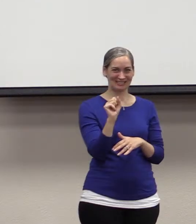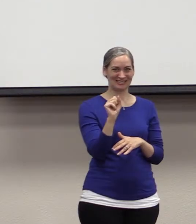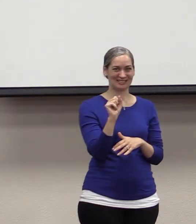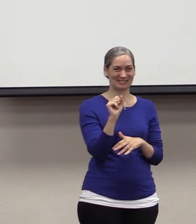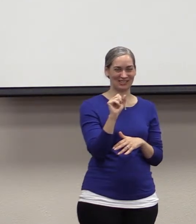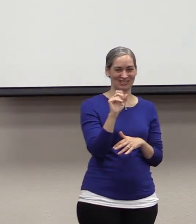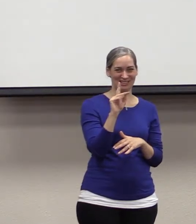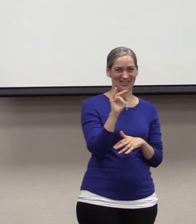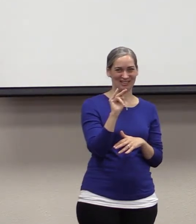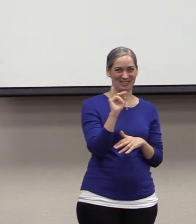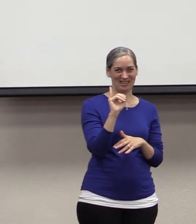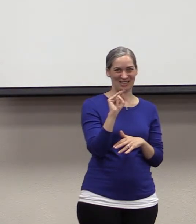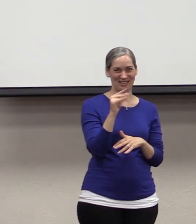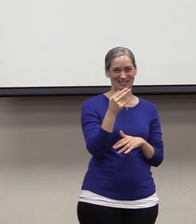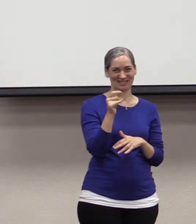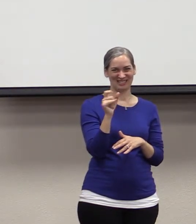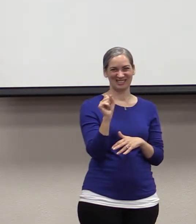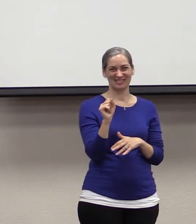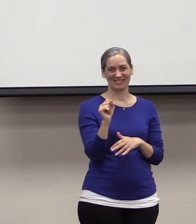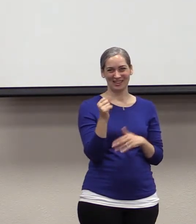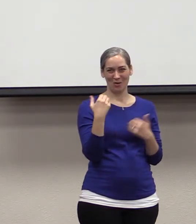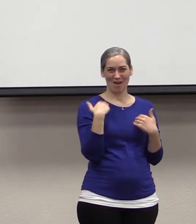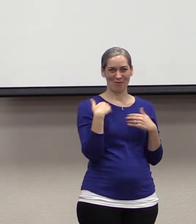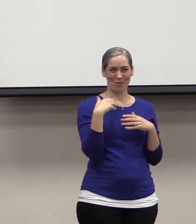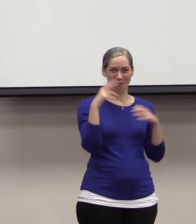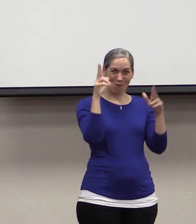sword first into battle, fearless.